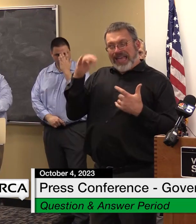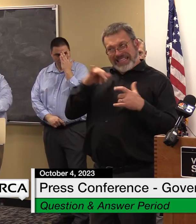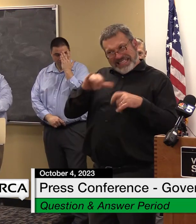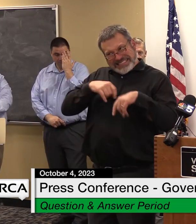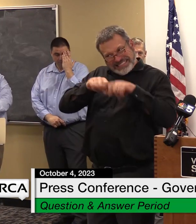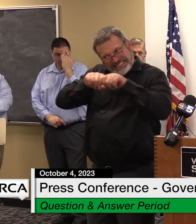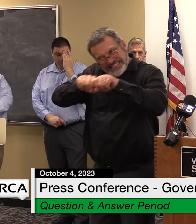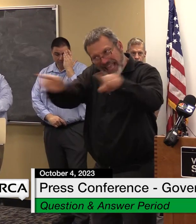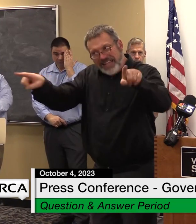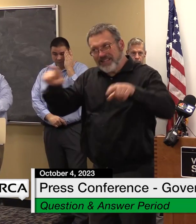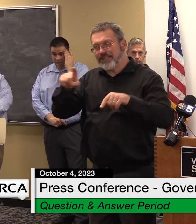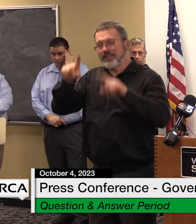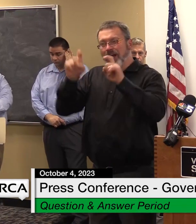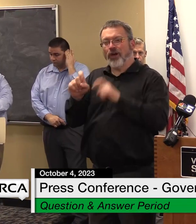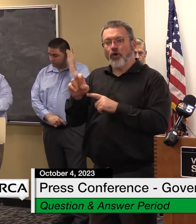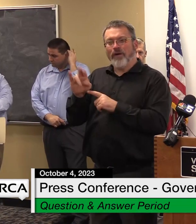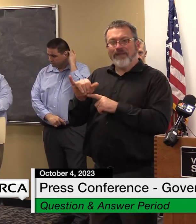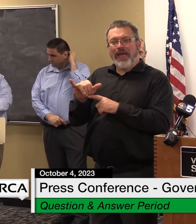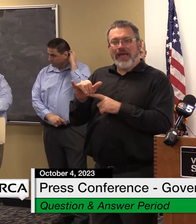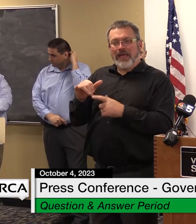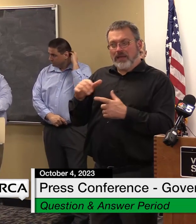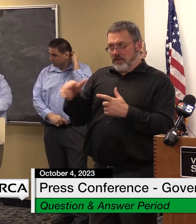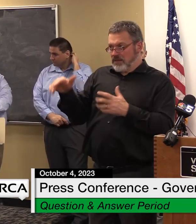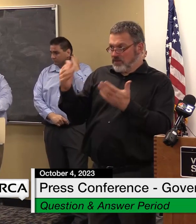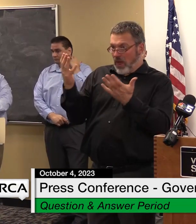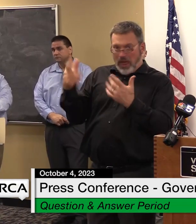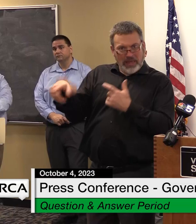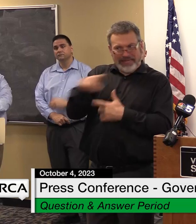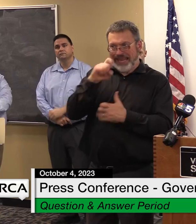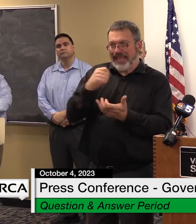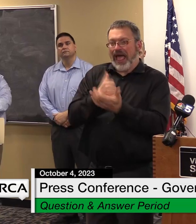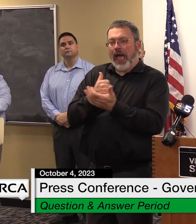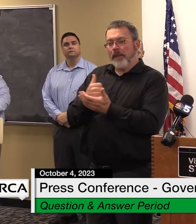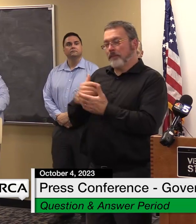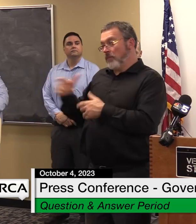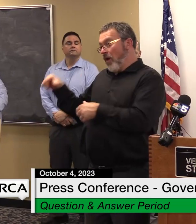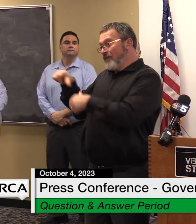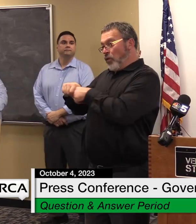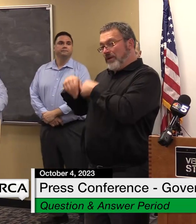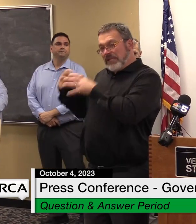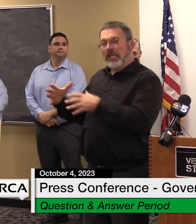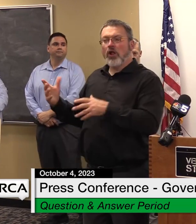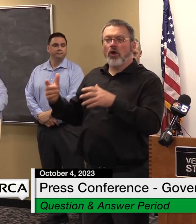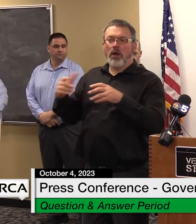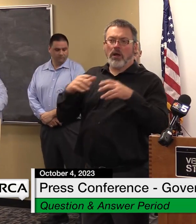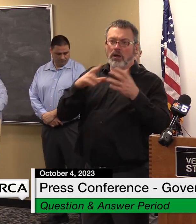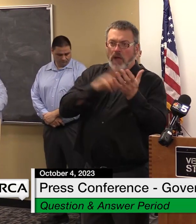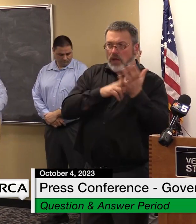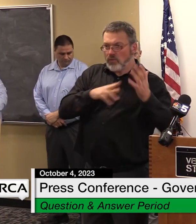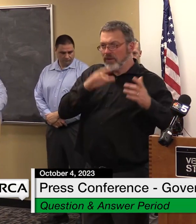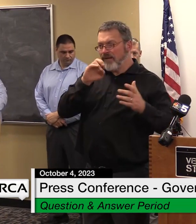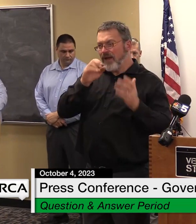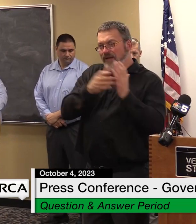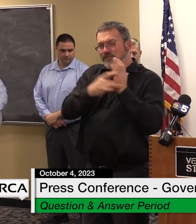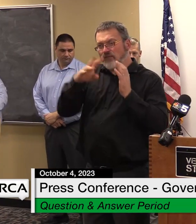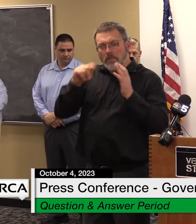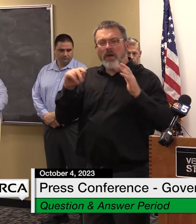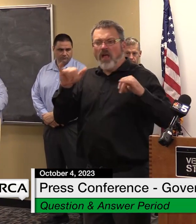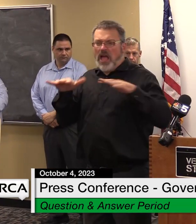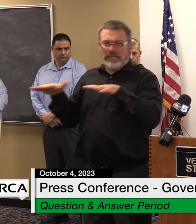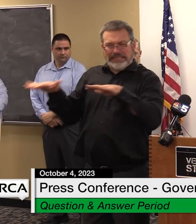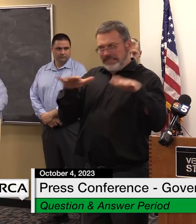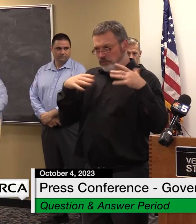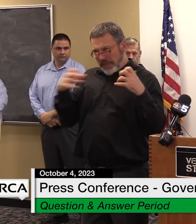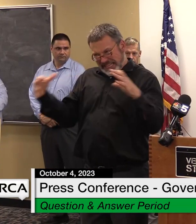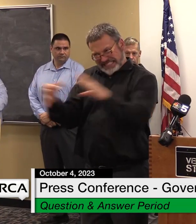get the assistance of fuel dealers and others to make sure that we're putting people in touch with those who are